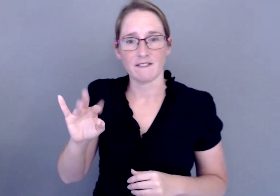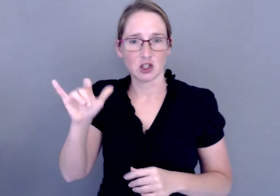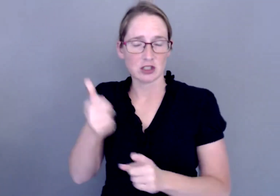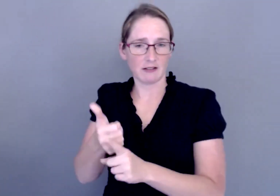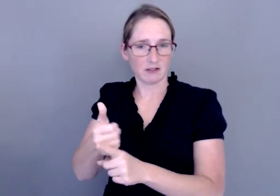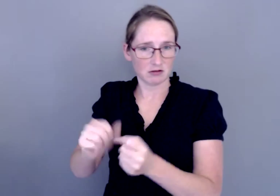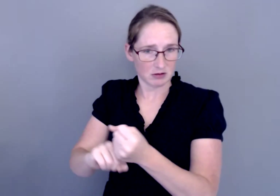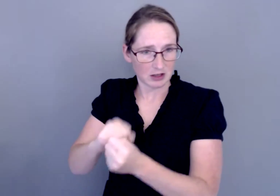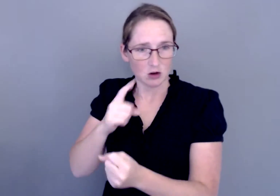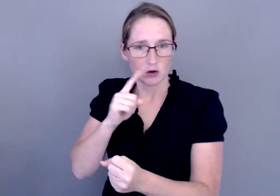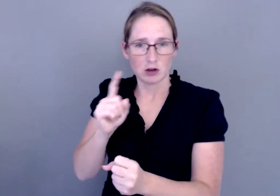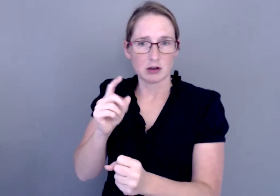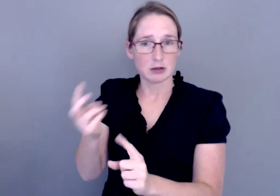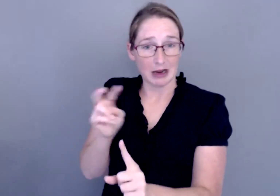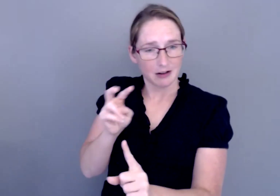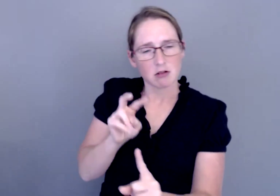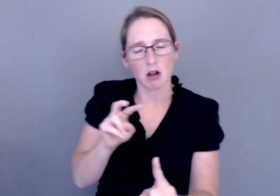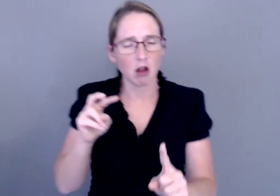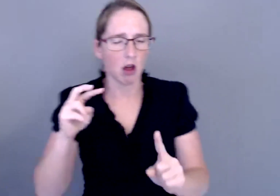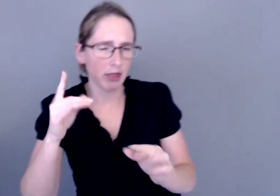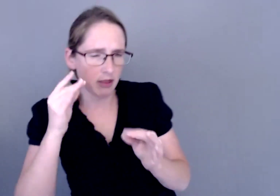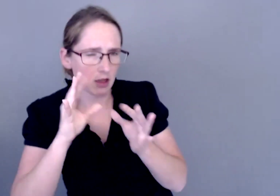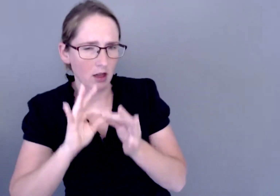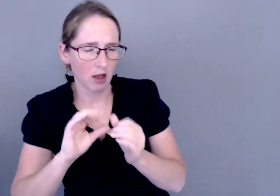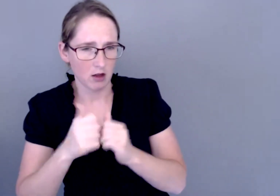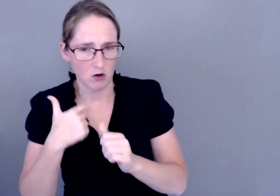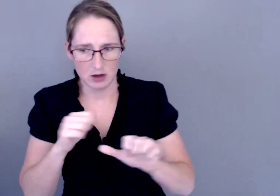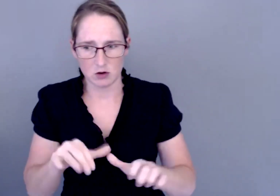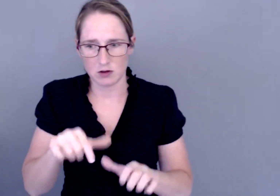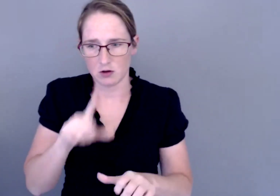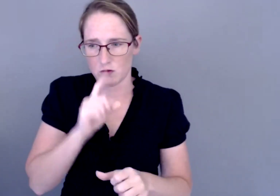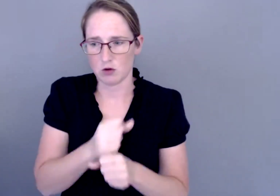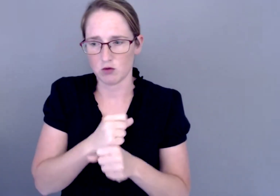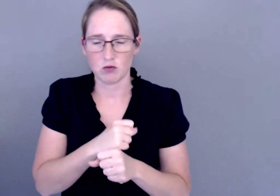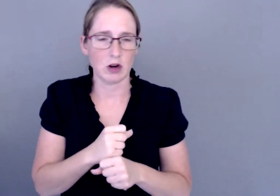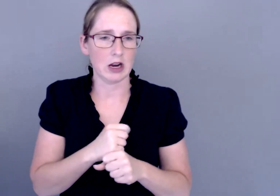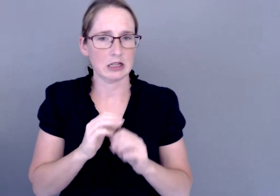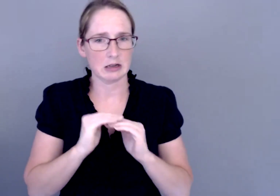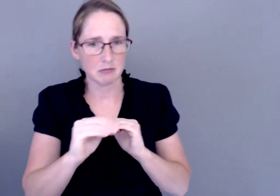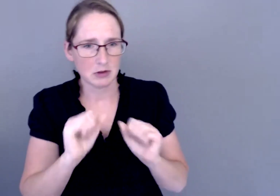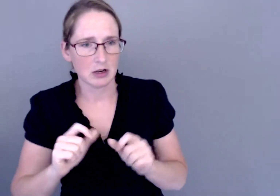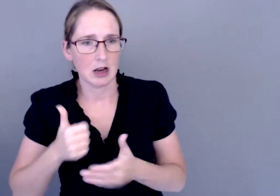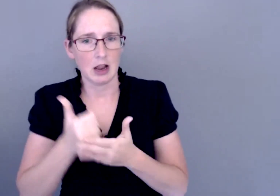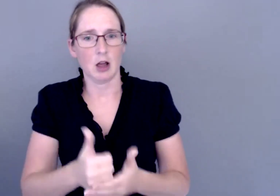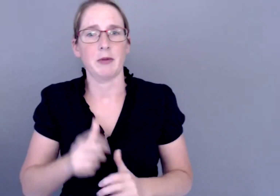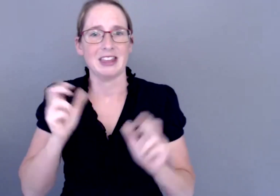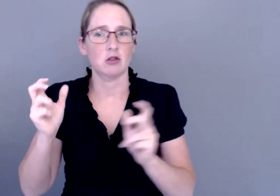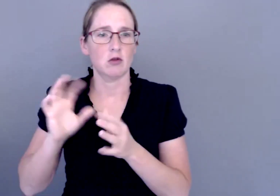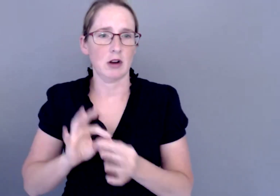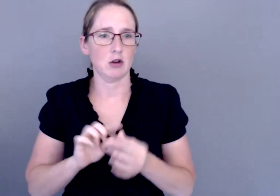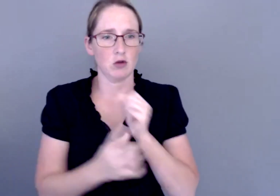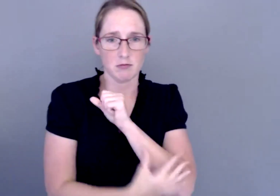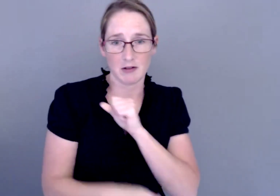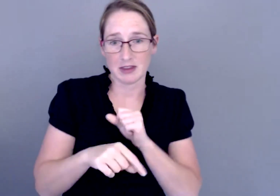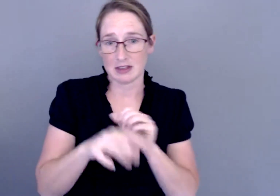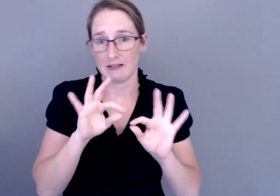that perspective, but we may be thinking about, how can we do this to really create stability and help address the issues around poverty that this family